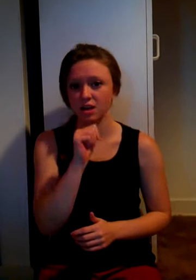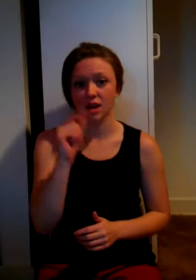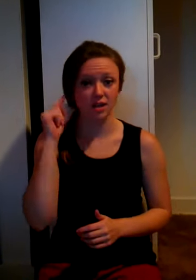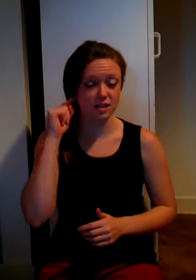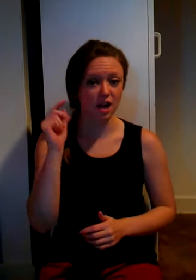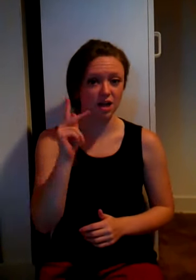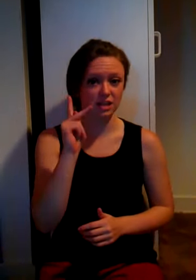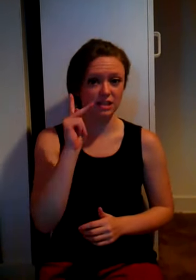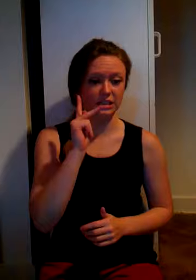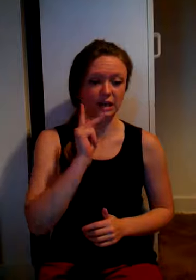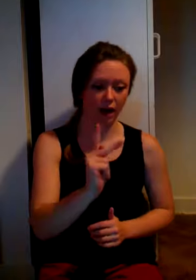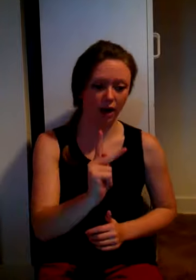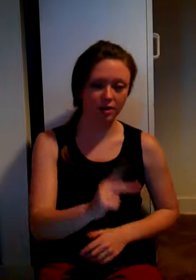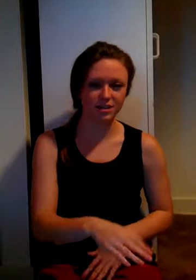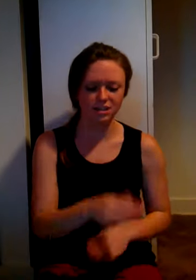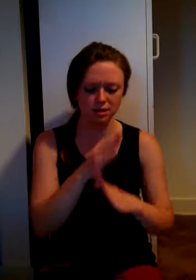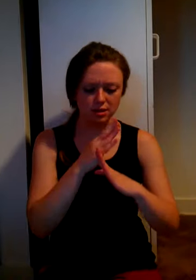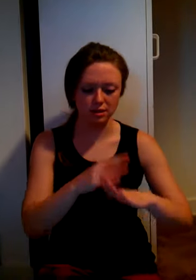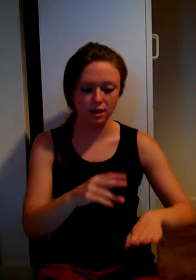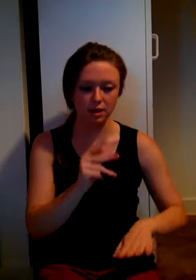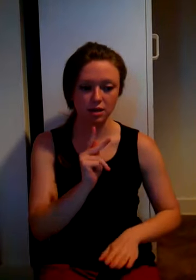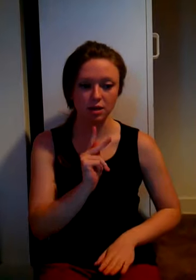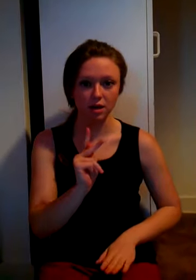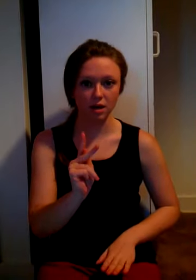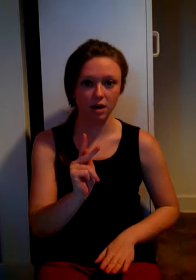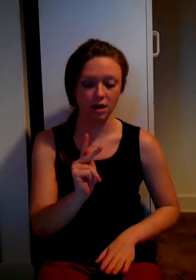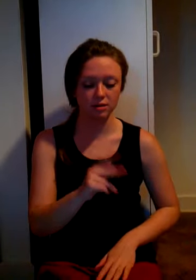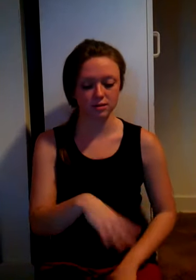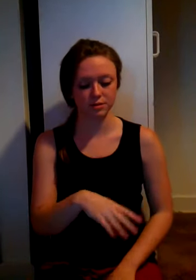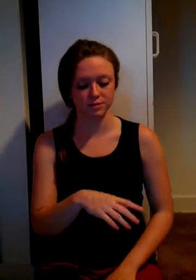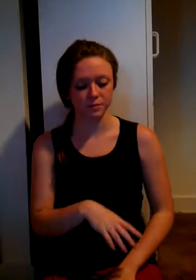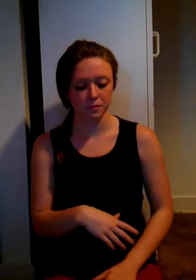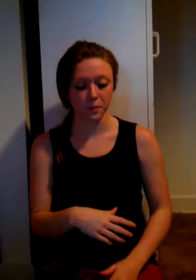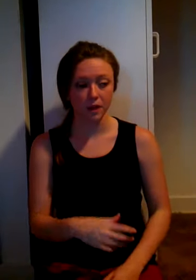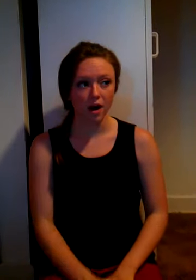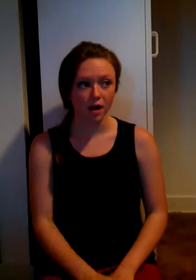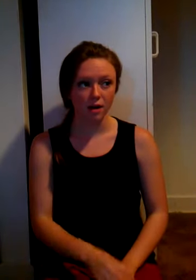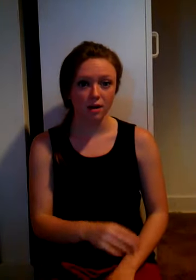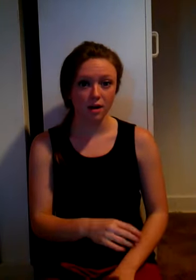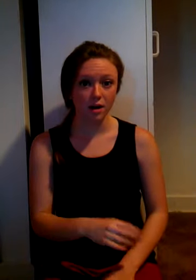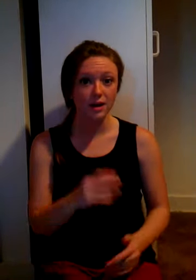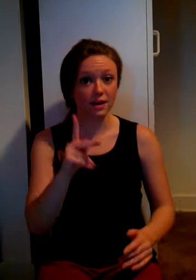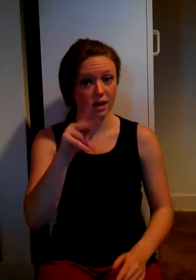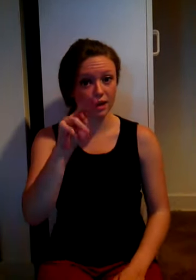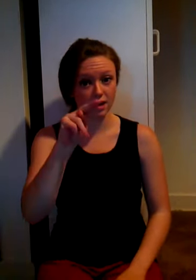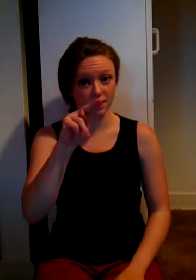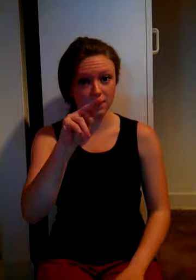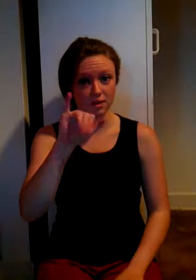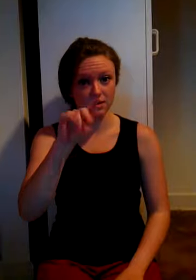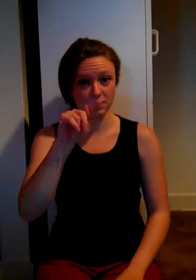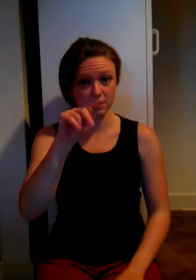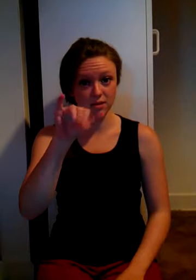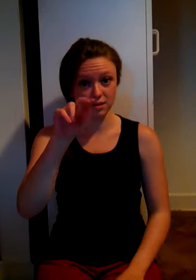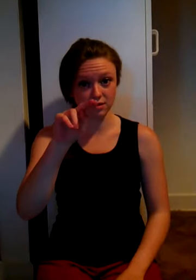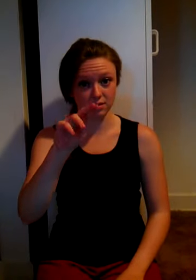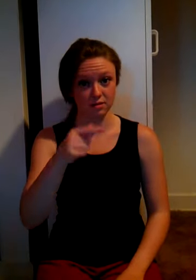K. You think they can figure out that word? What do you think, Leah? Knitting. That's the word knitting. Sometimes K's at the beginning of the word